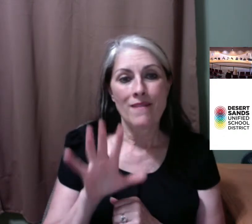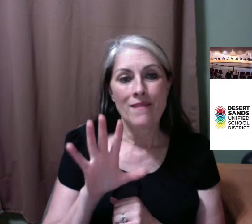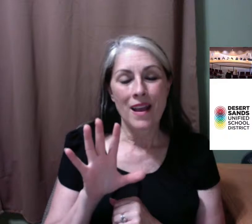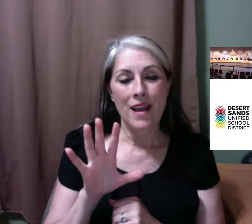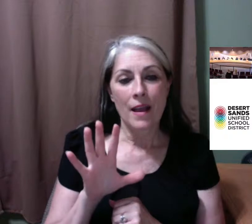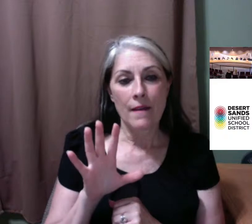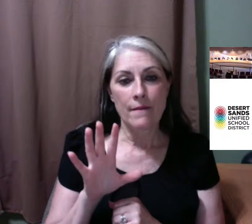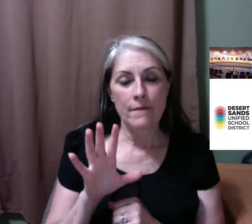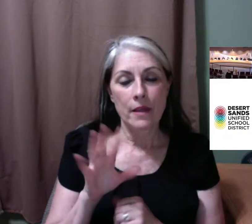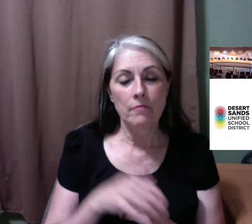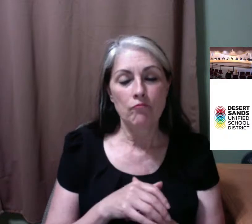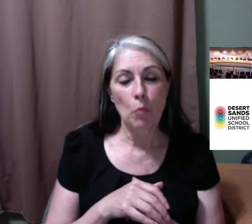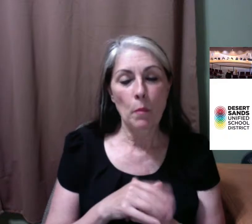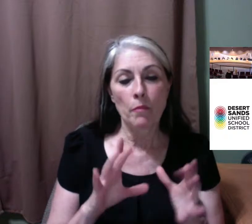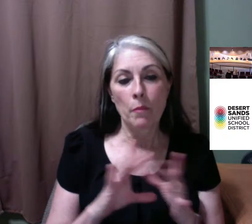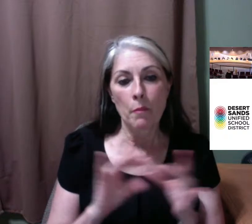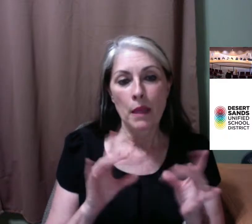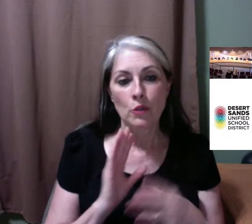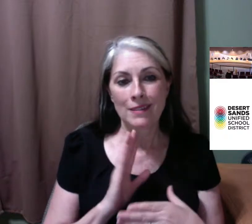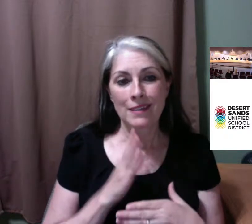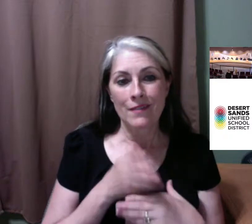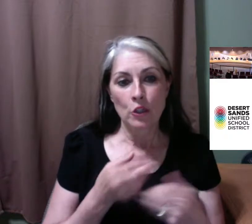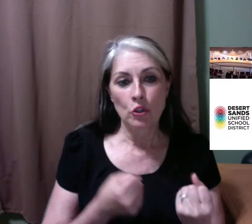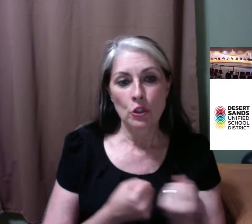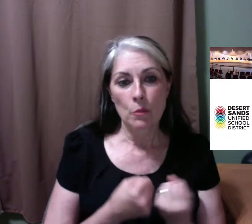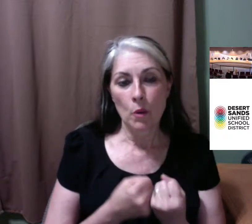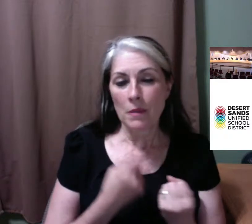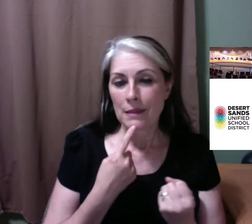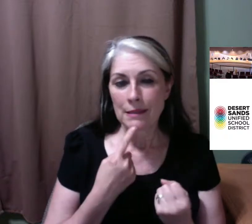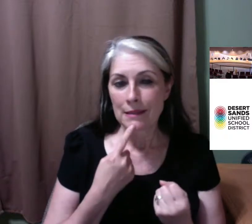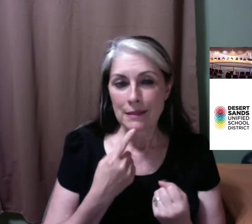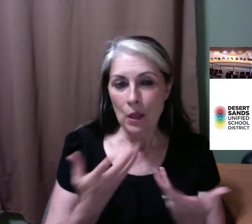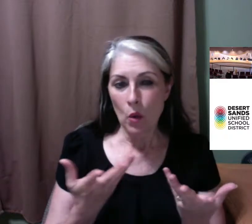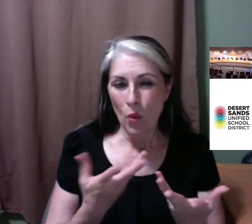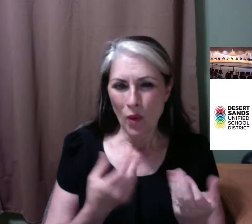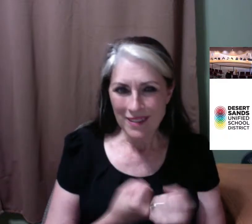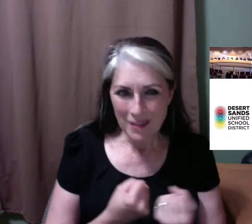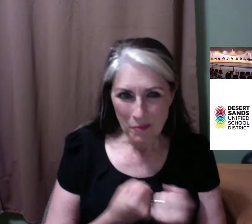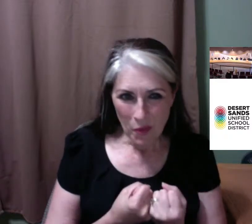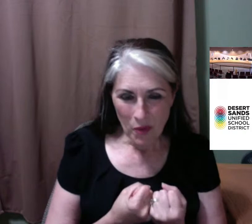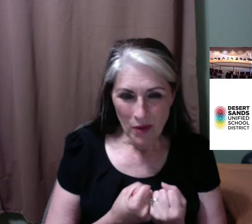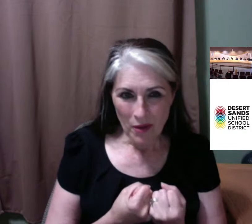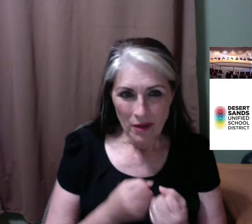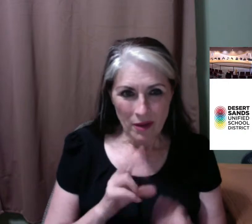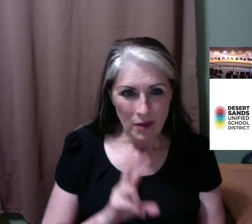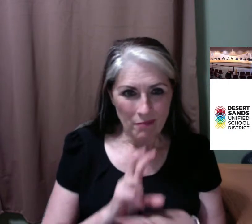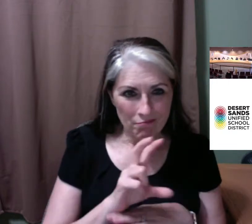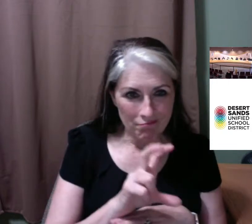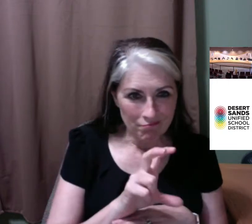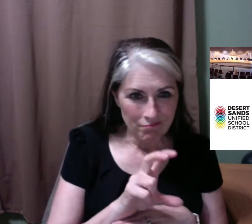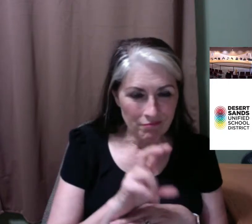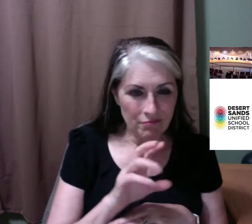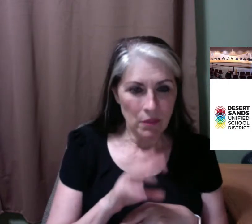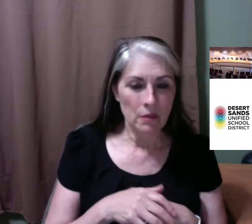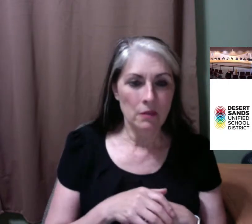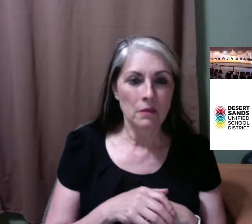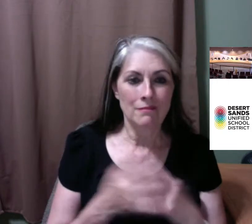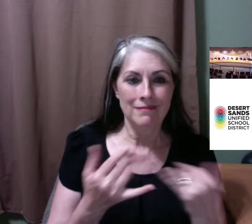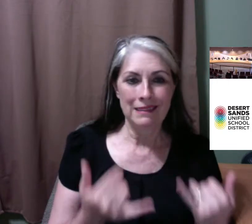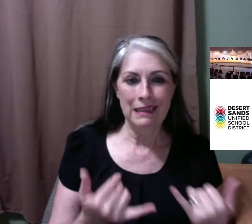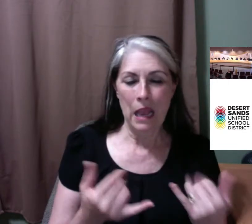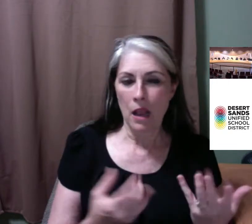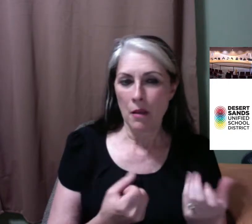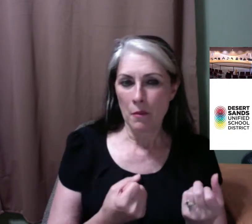1.52, you know, it mentions intervention support, but doesn't say what support. So we allocate 4.5 mil, but it